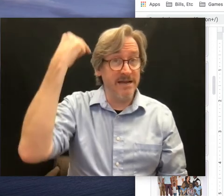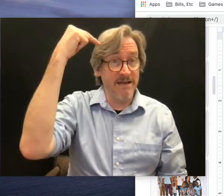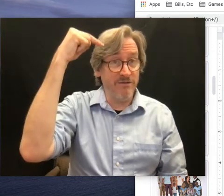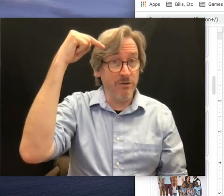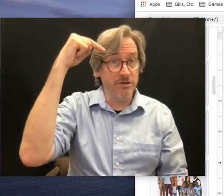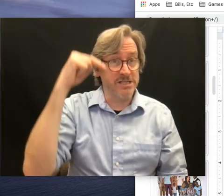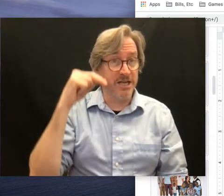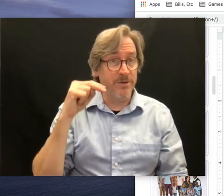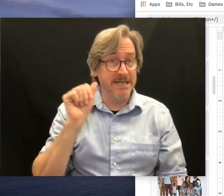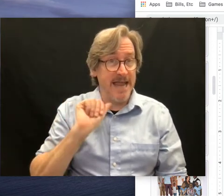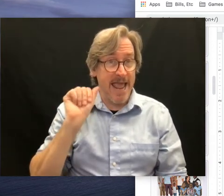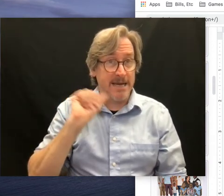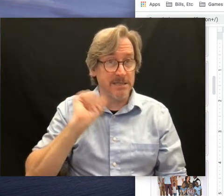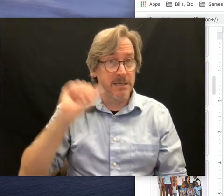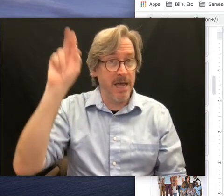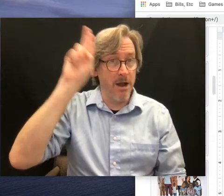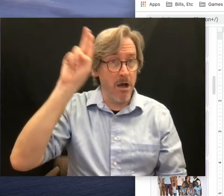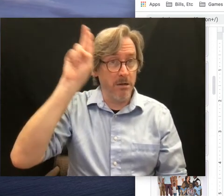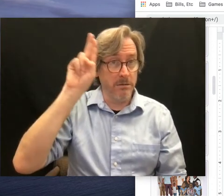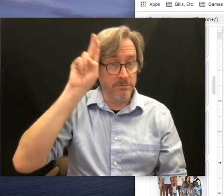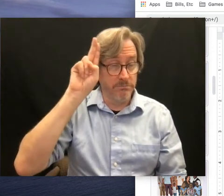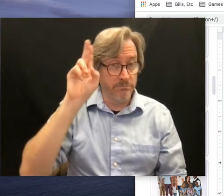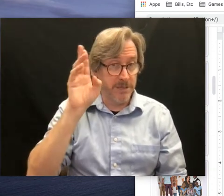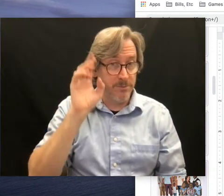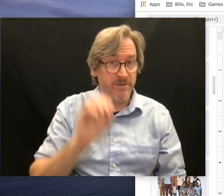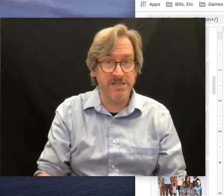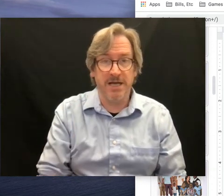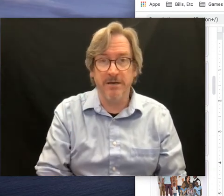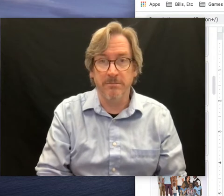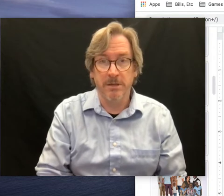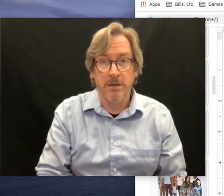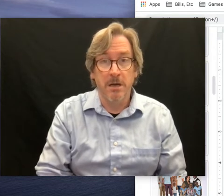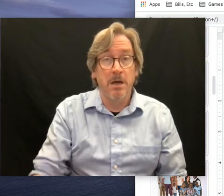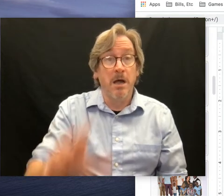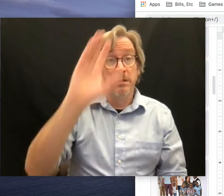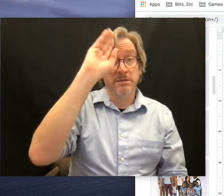Niece and nephew, just like we did aunt and uncle in the previous slide.